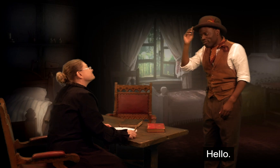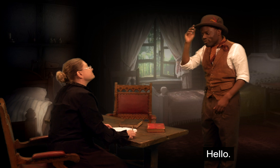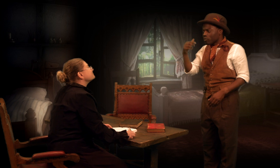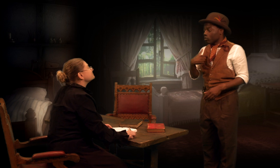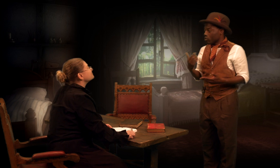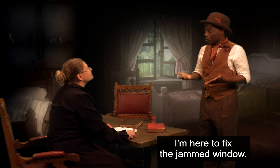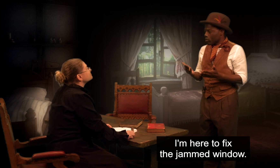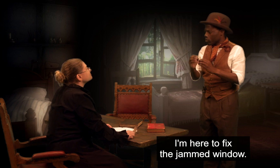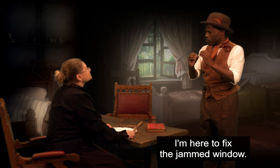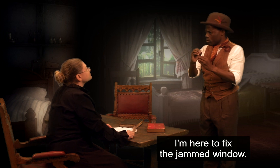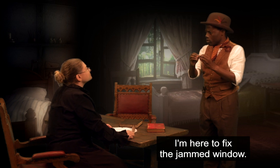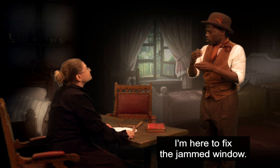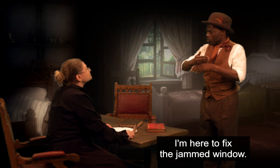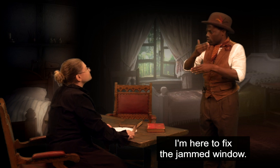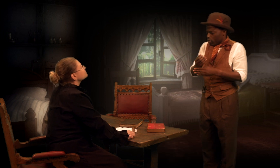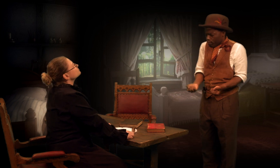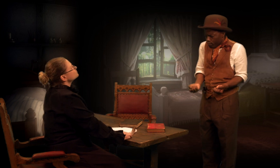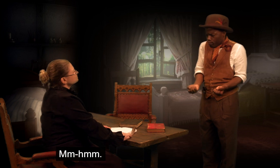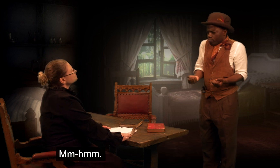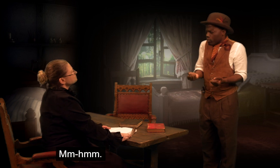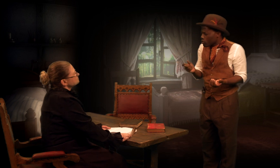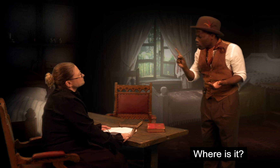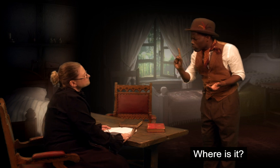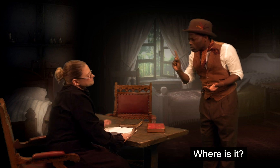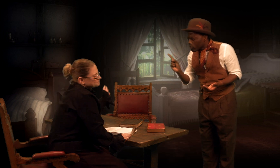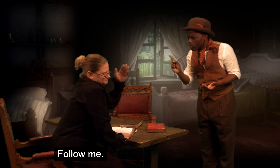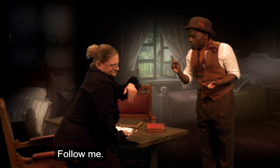Hello. I'm here to fix the jammed window. Mm-hmm. Where is it? Follow me.